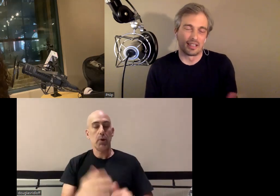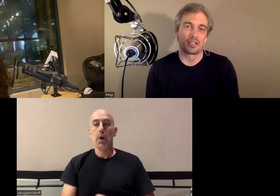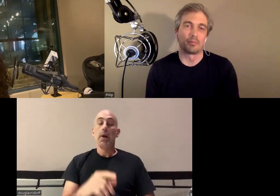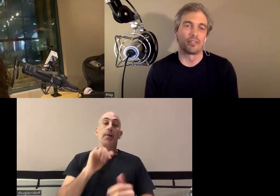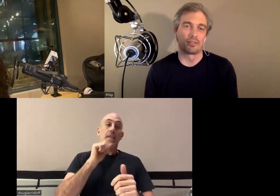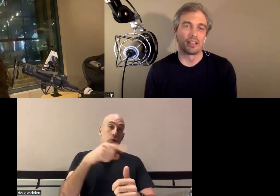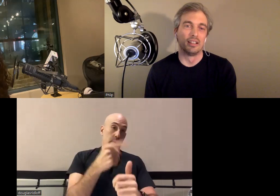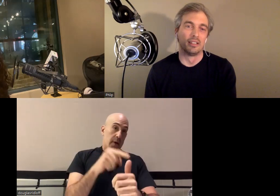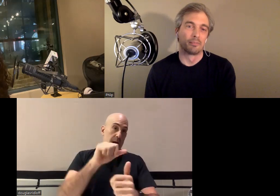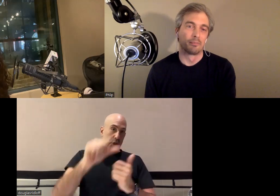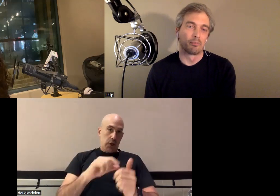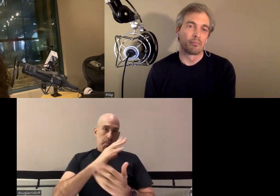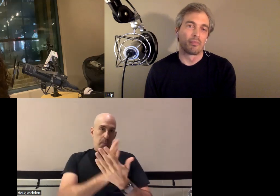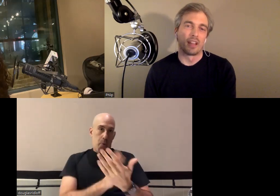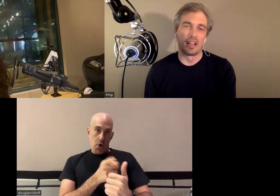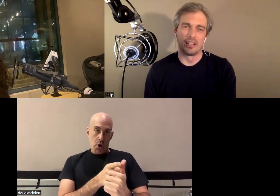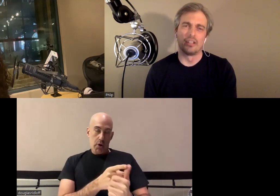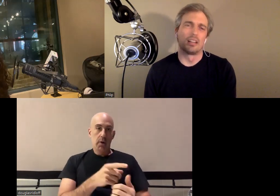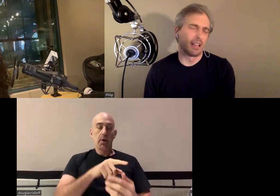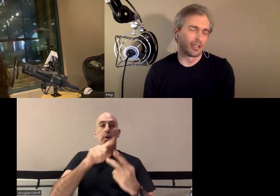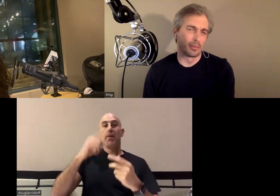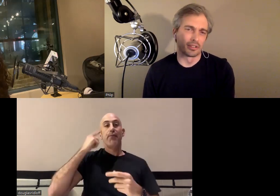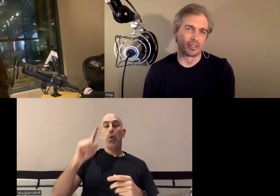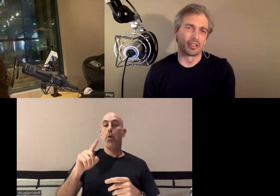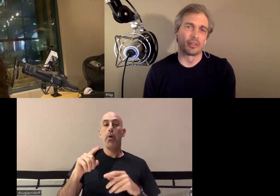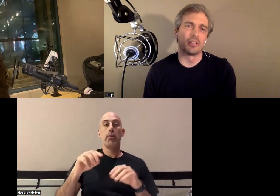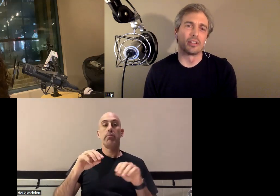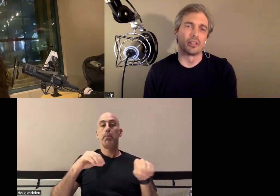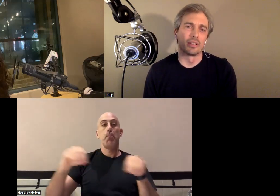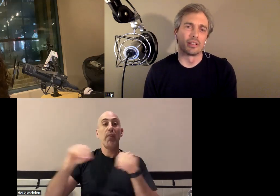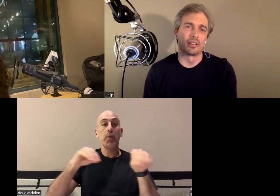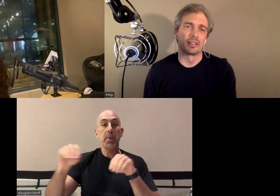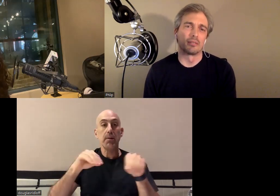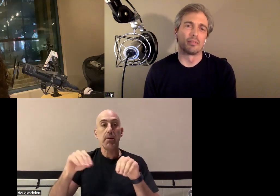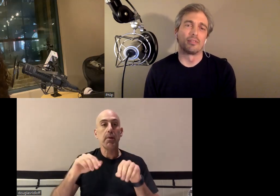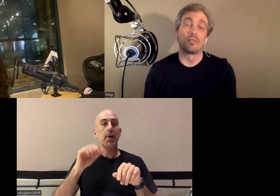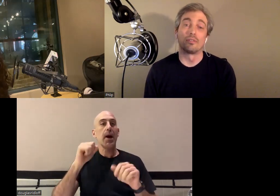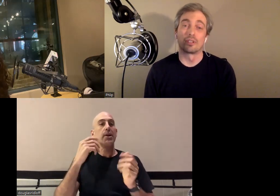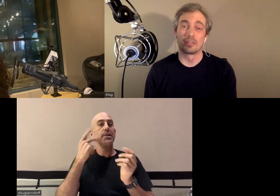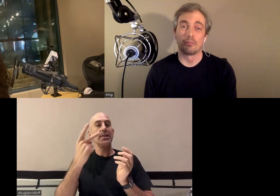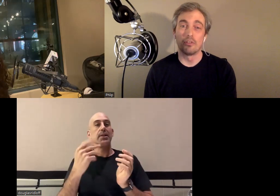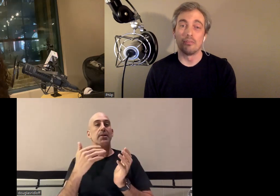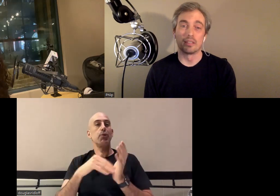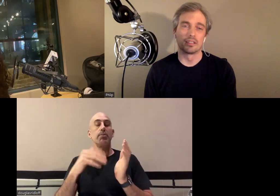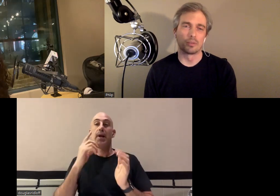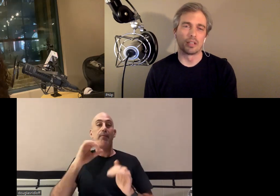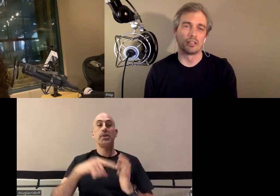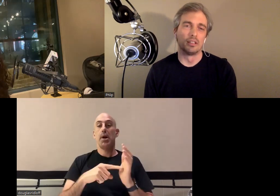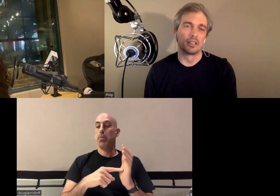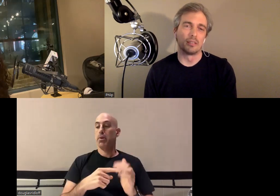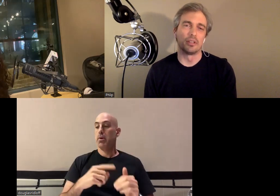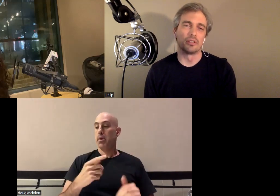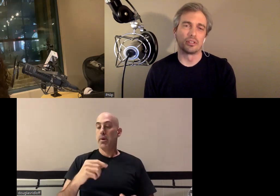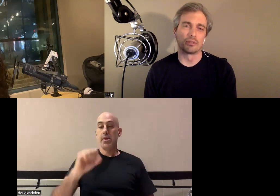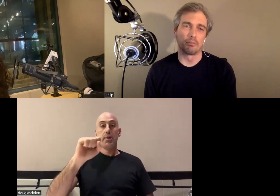with the hand shape of three. And not hand shape isn't just the only way that you could do it. For example, movements